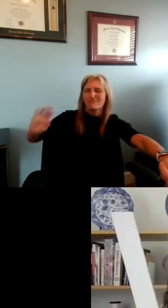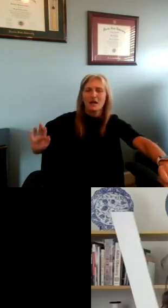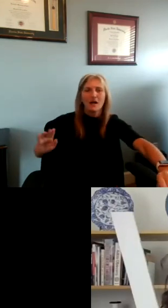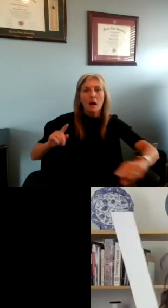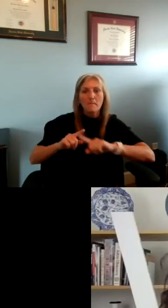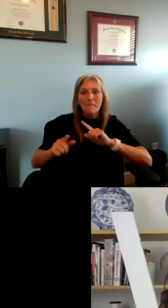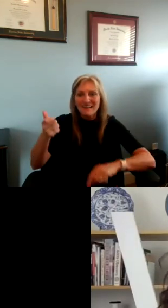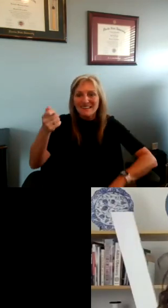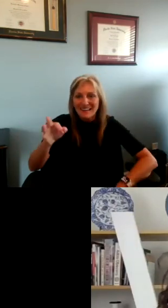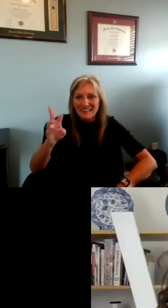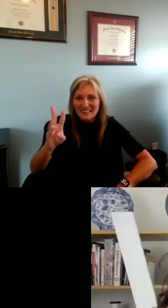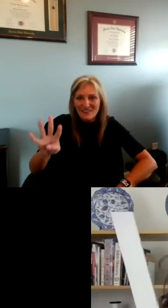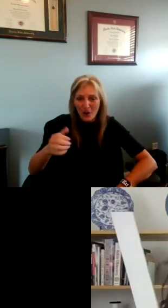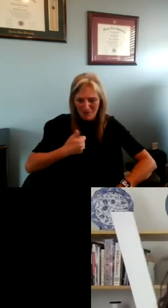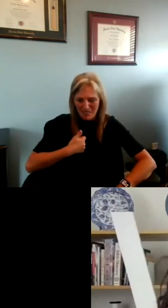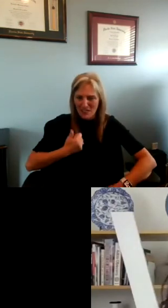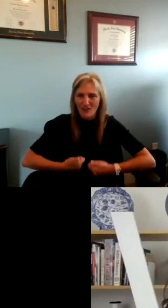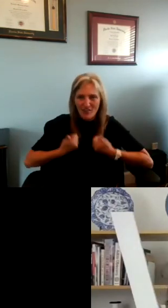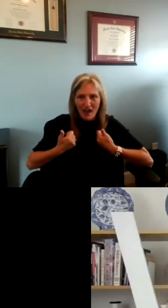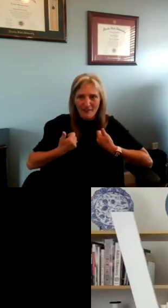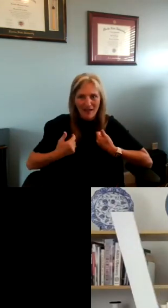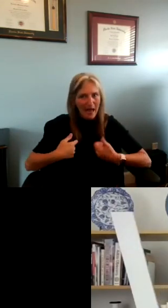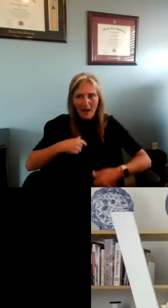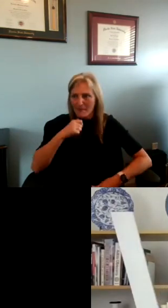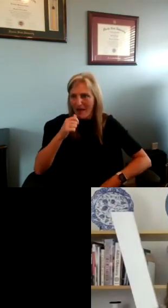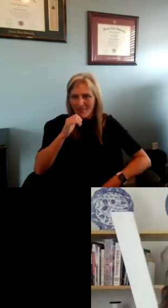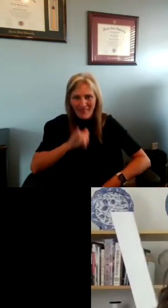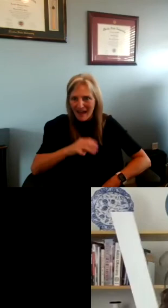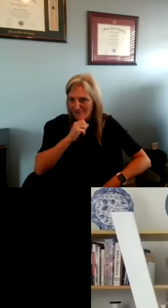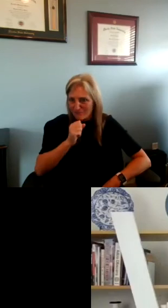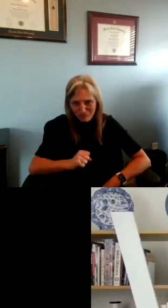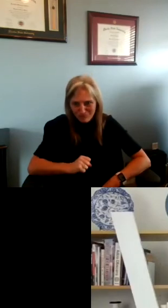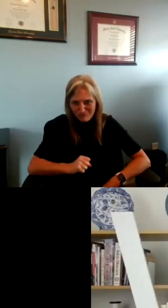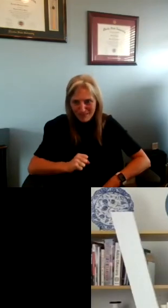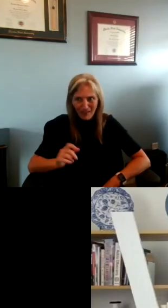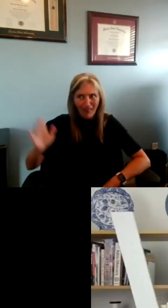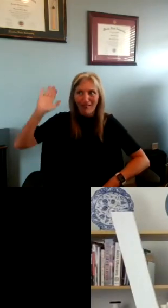1964, I was alive, so it can't be that ancient, right?